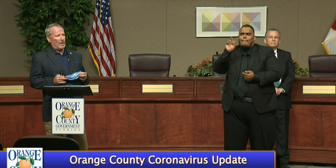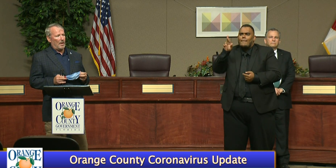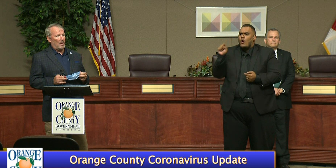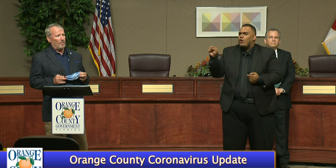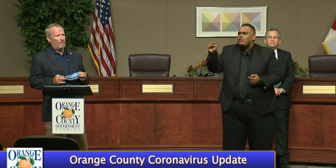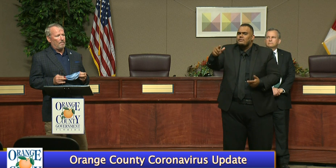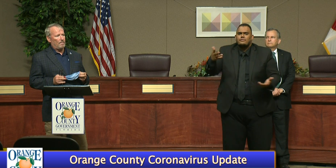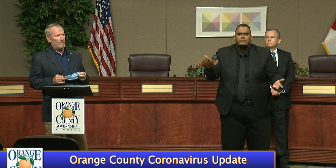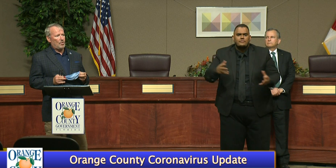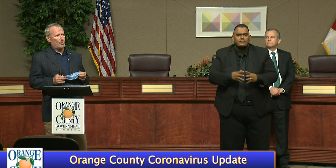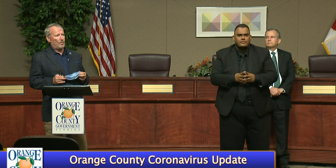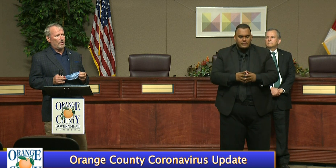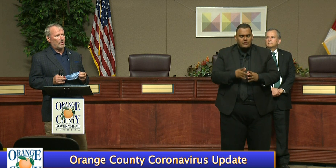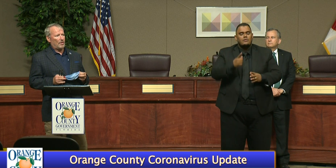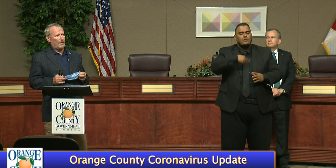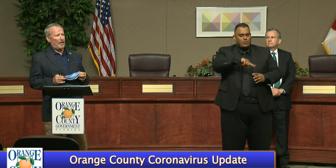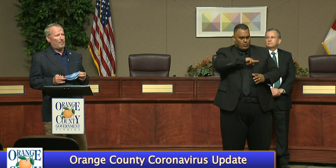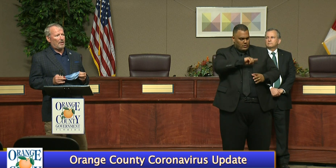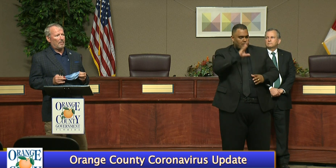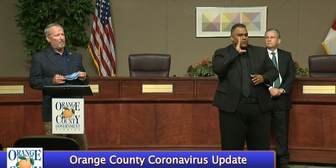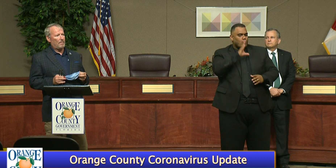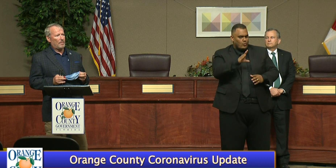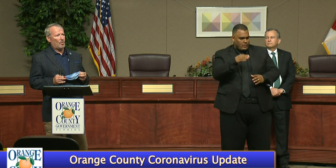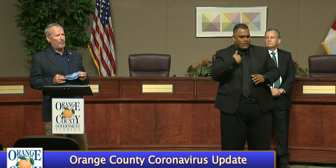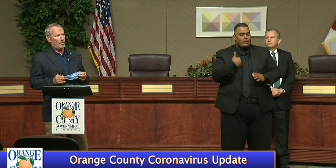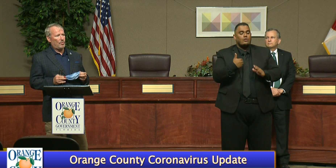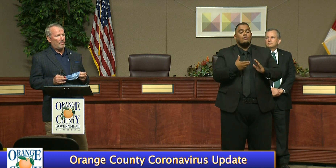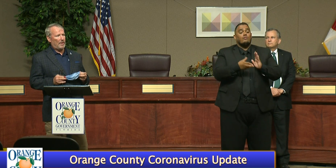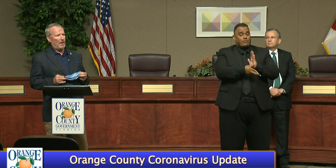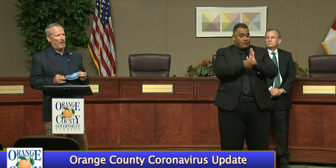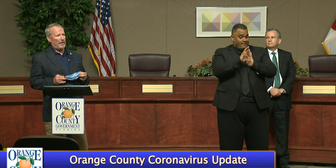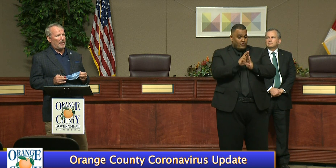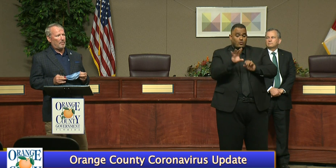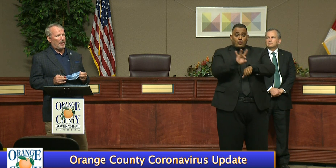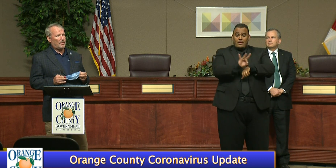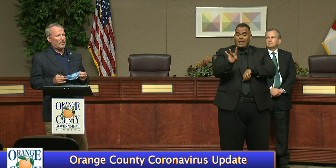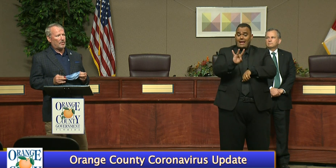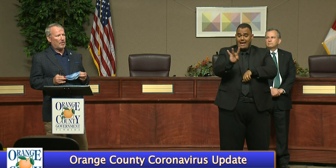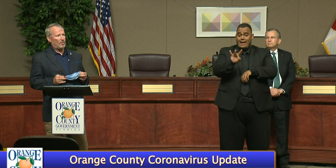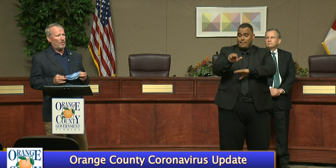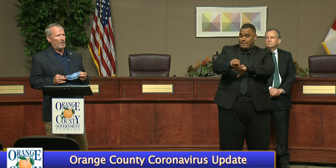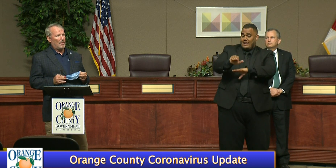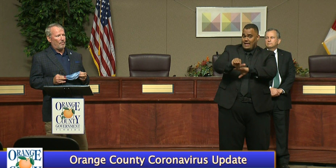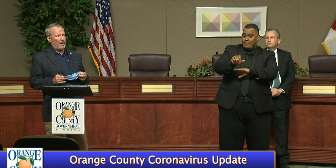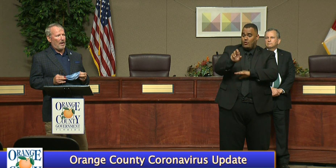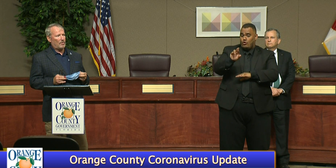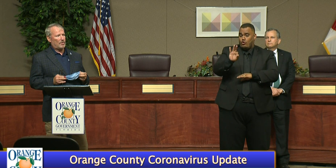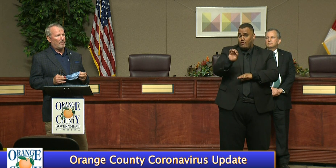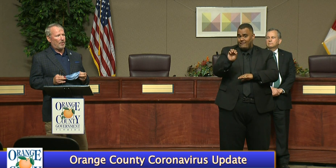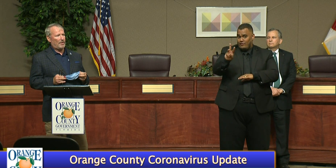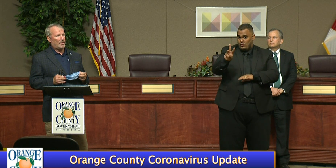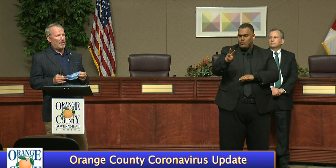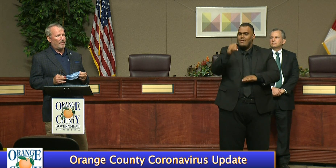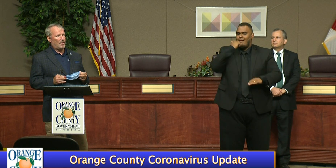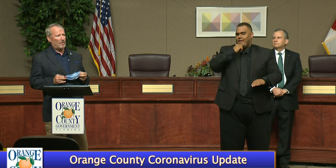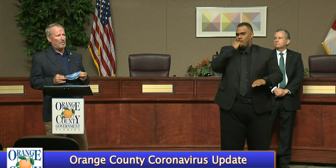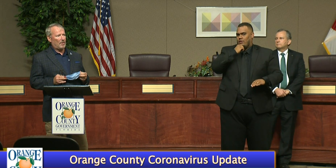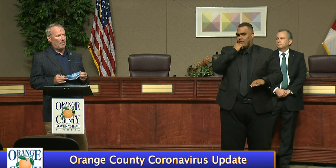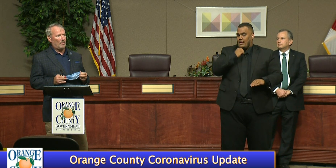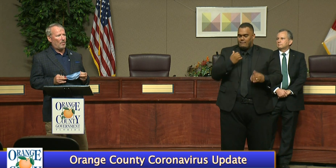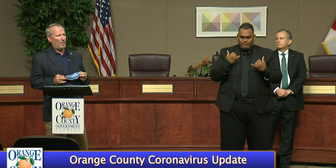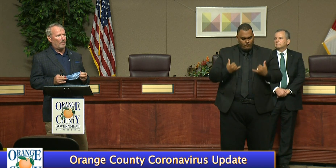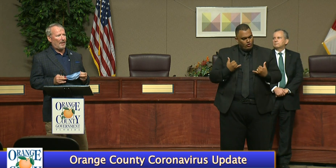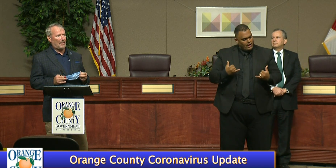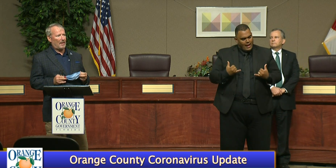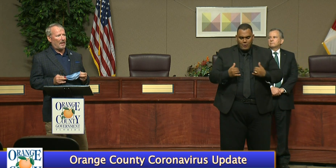the usefulness of an 8 p.m. curfew on a daily basis. So for now, it's in place indefinitely, but